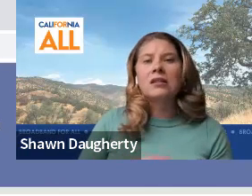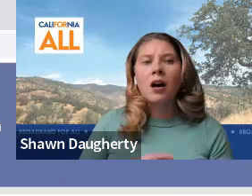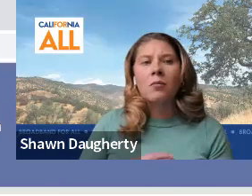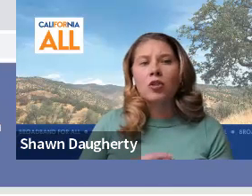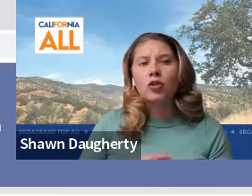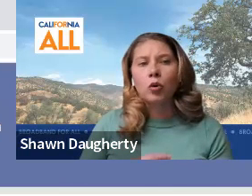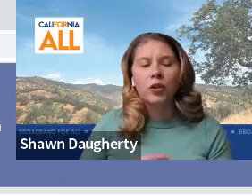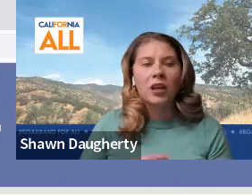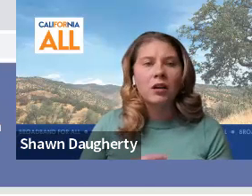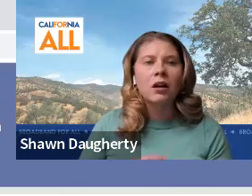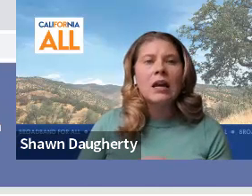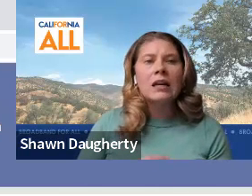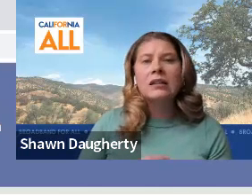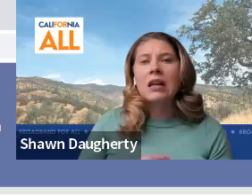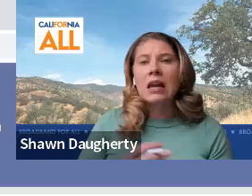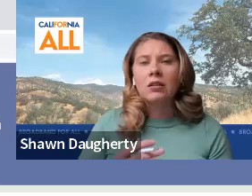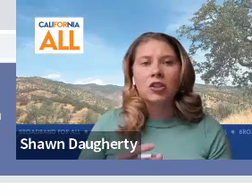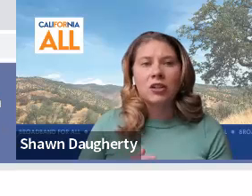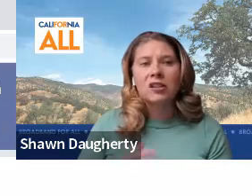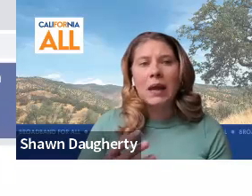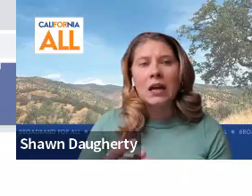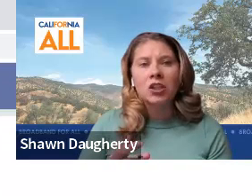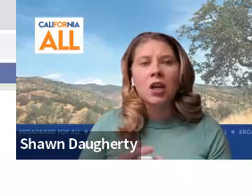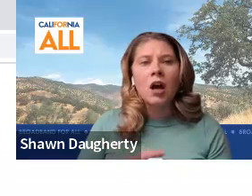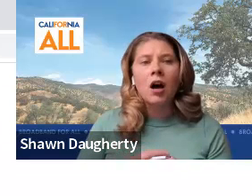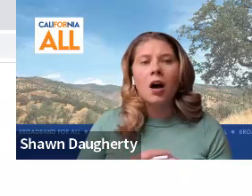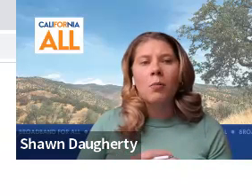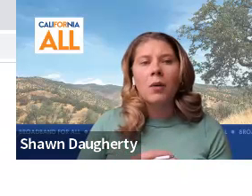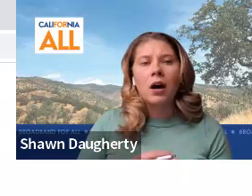this is the tool here is in English and Spanish.